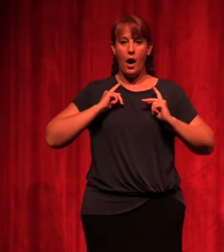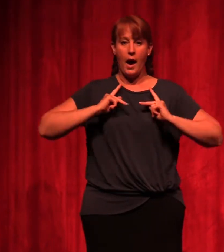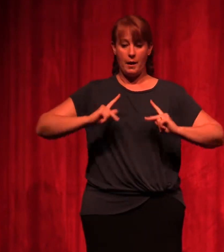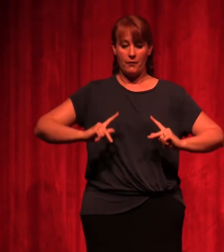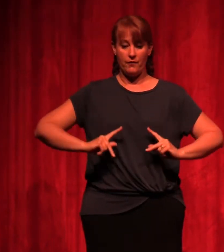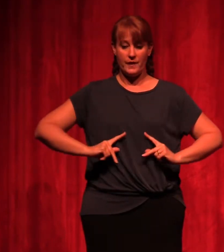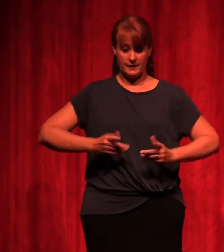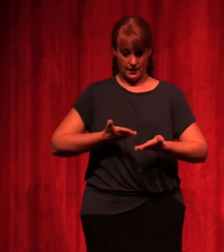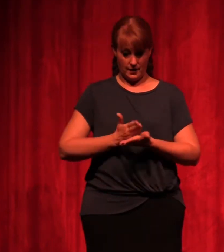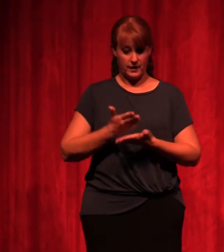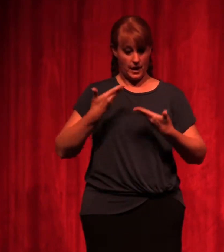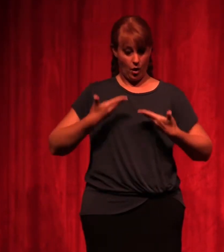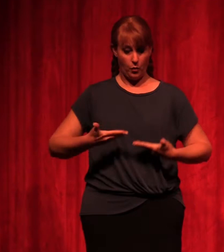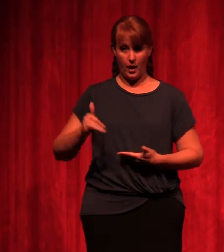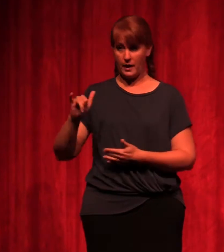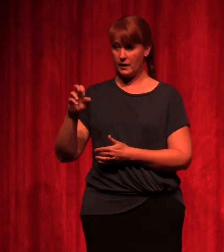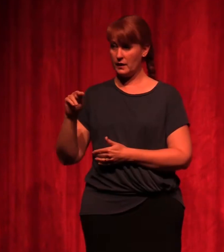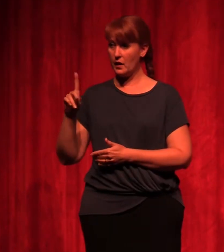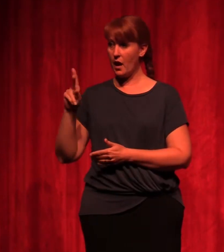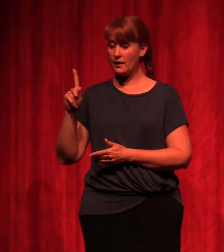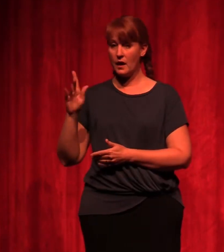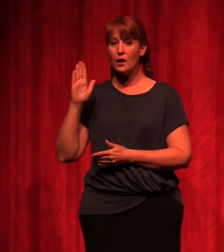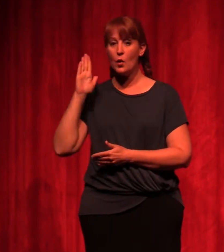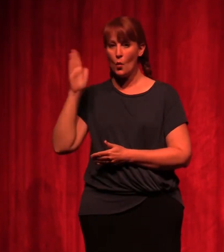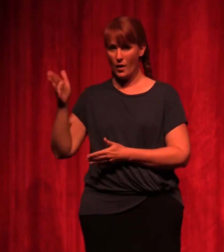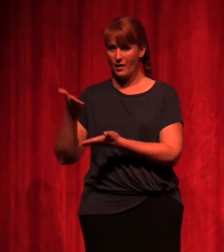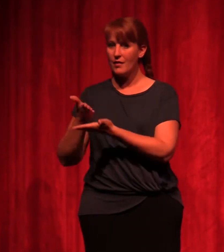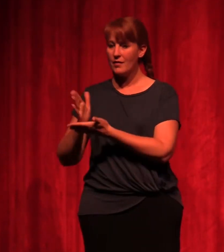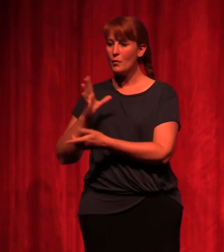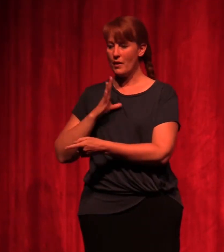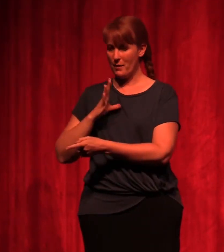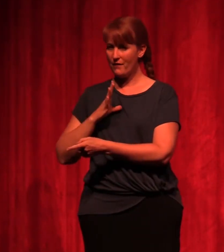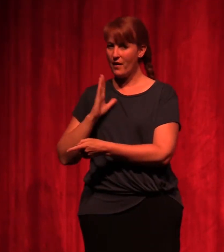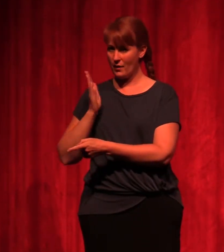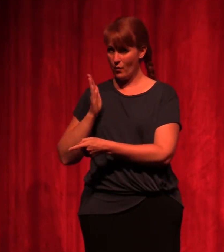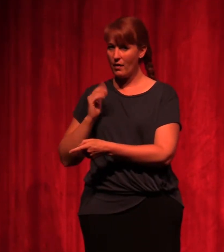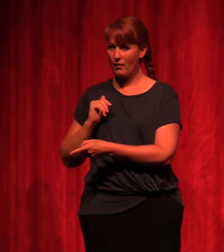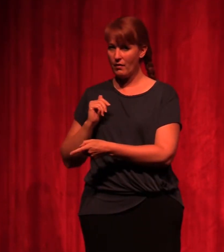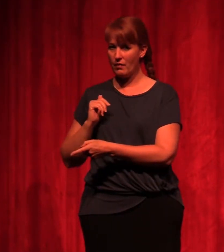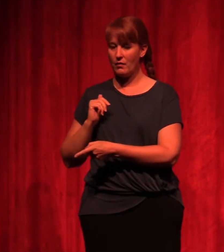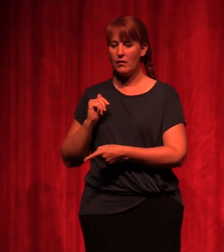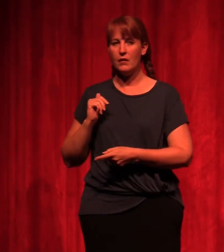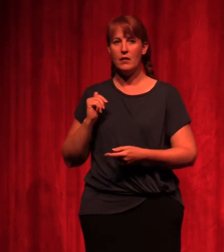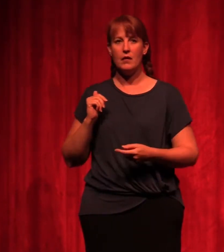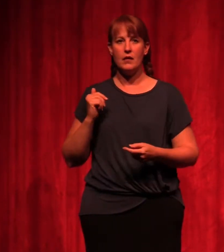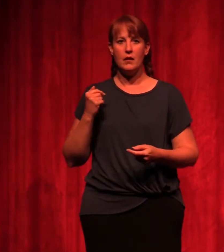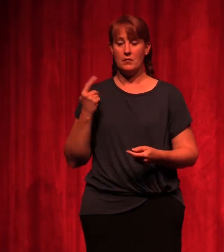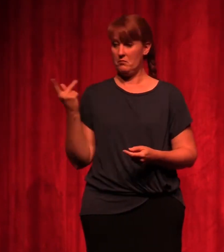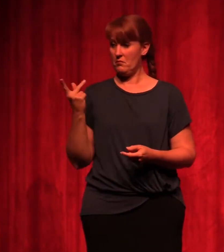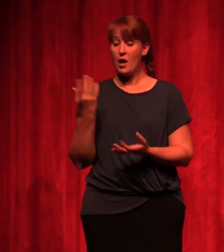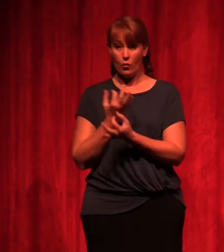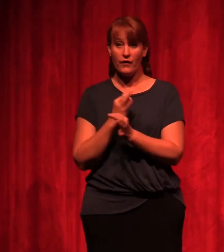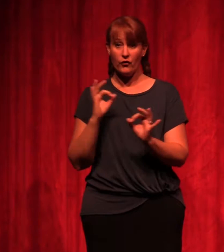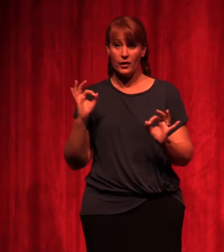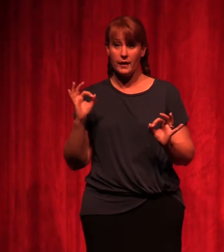physically okay, and Yandak is going to be okay, and we're